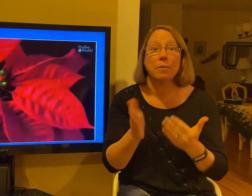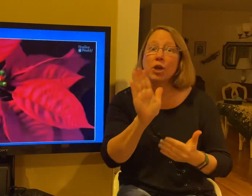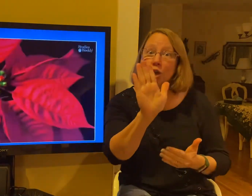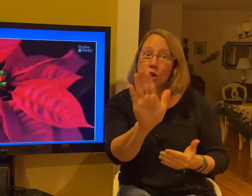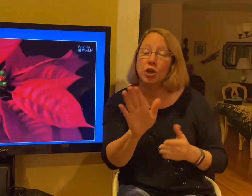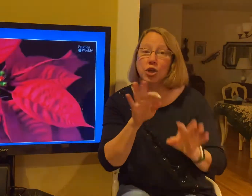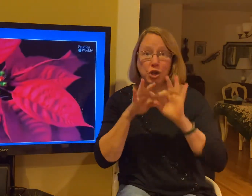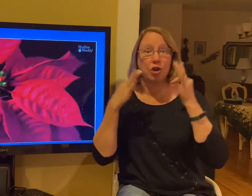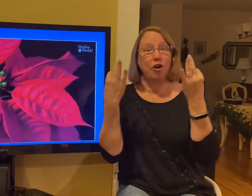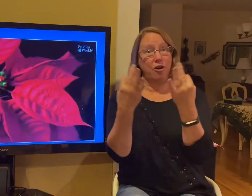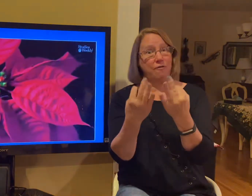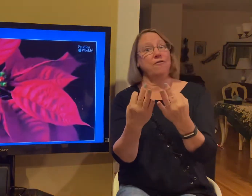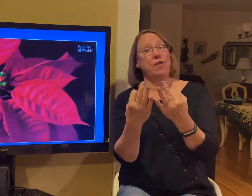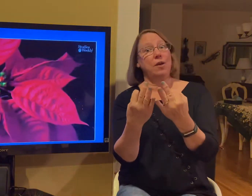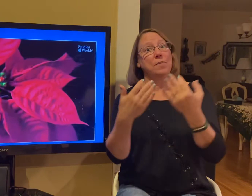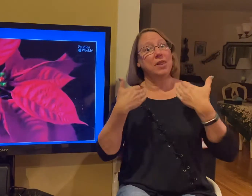winter celebrations like these.